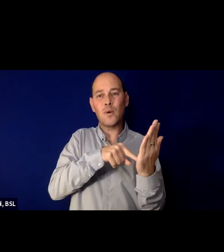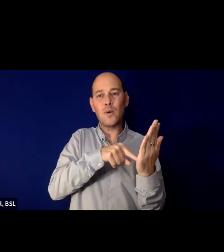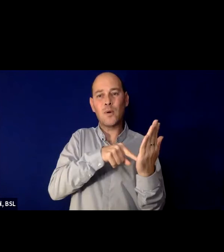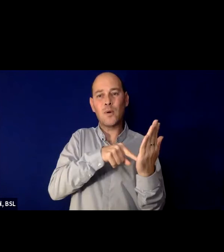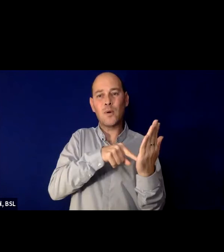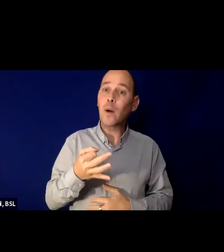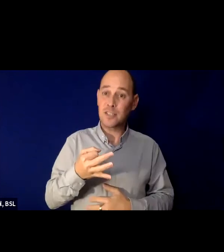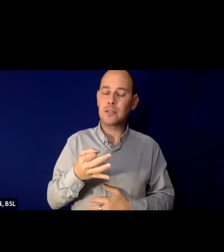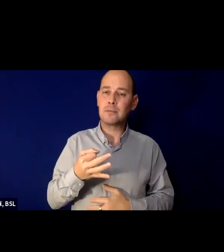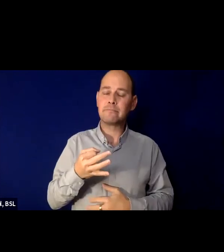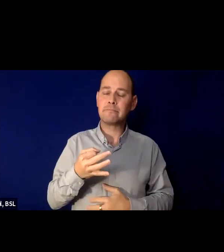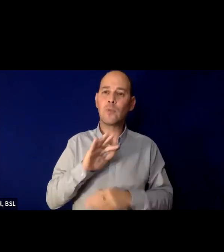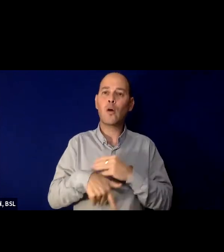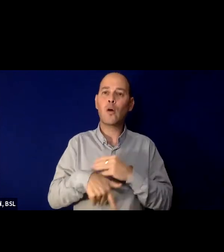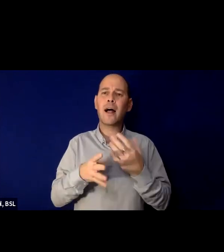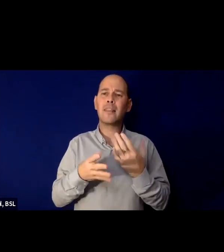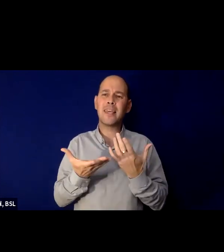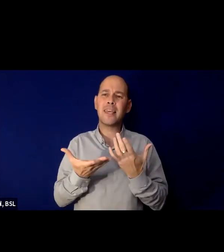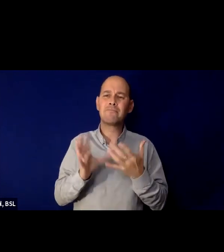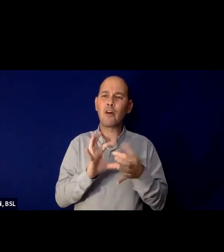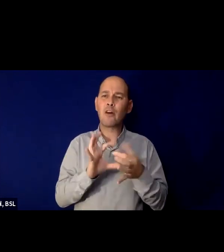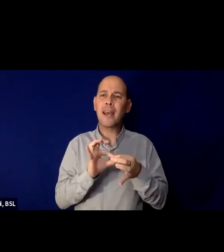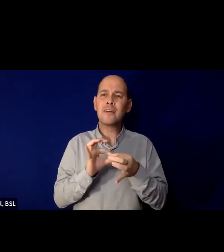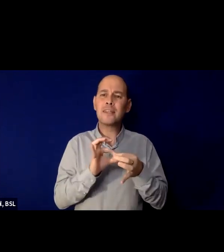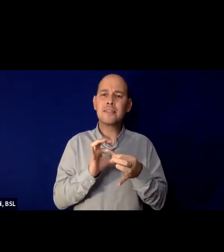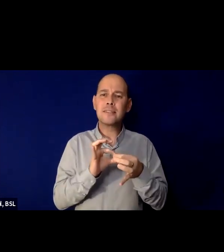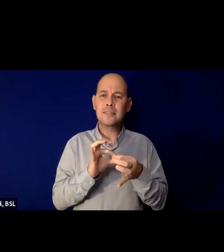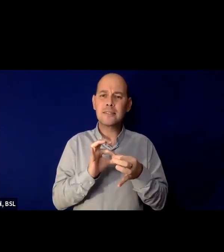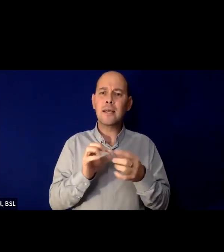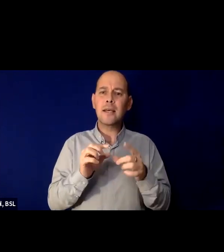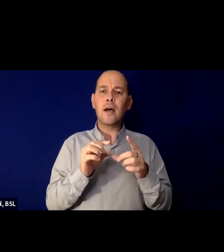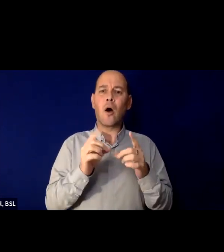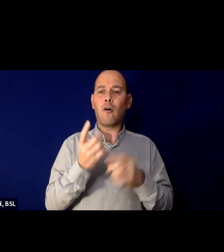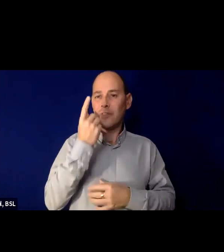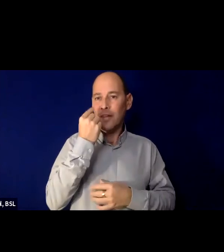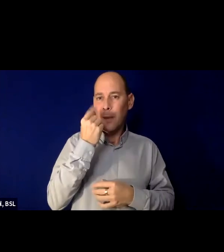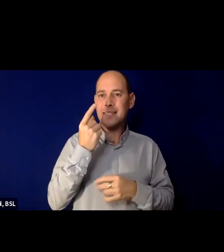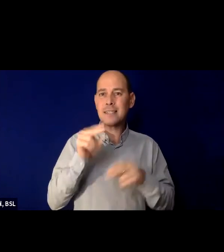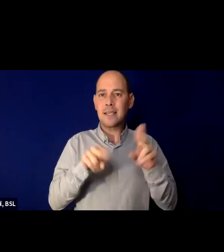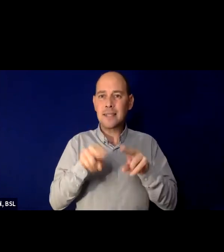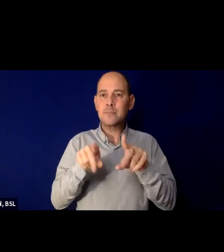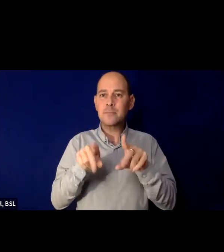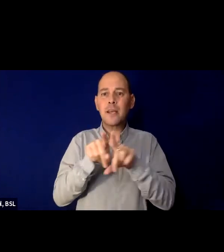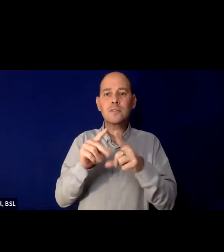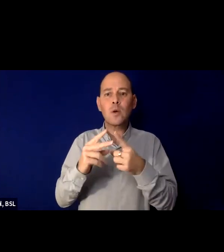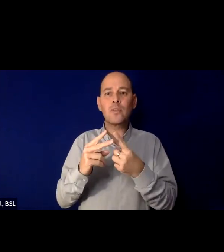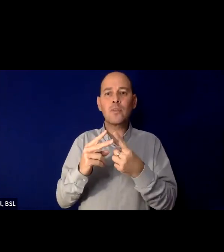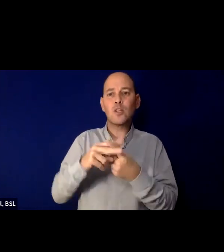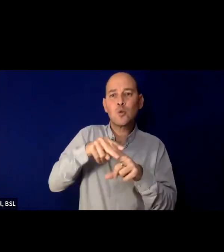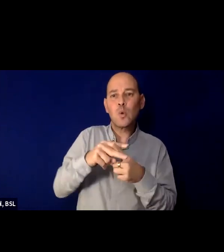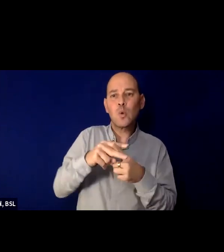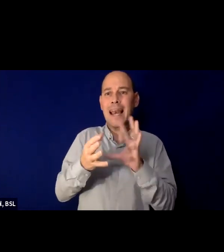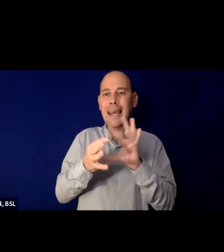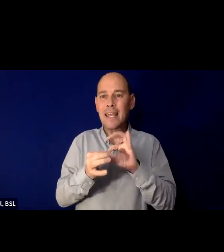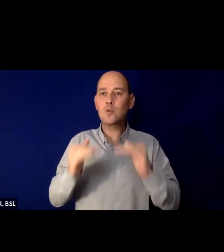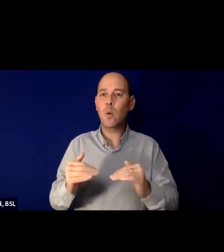is the relevance of the country capacity assessment and the tools that have been created from it in terms of high income countries. So I think,